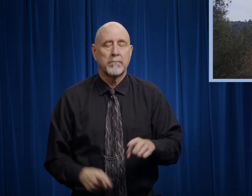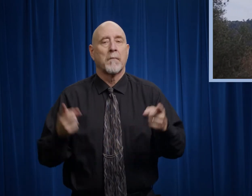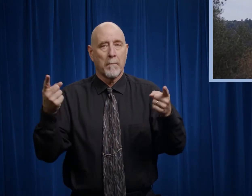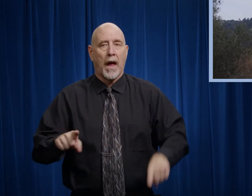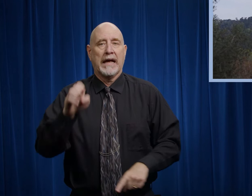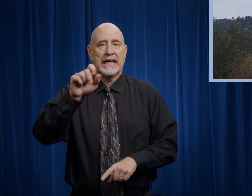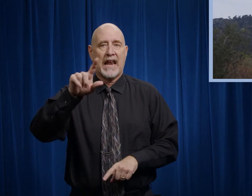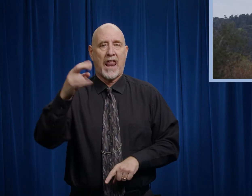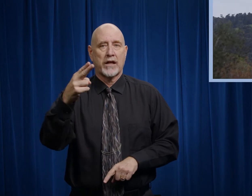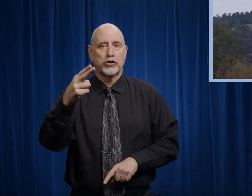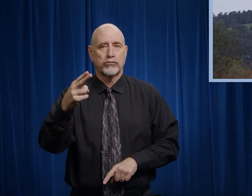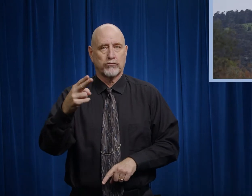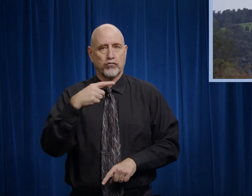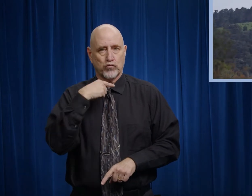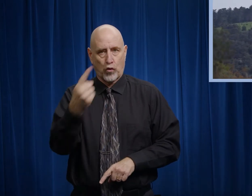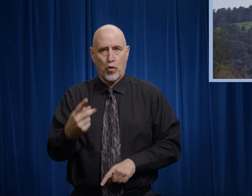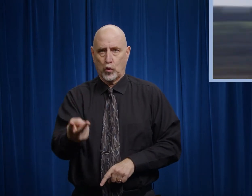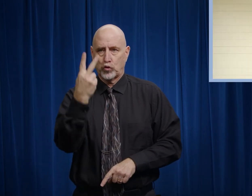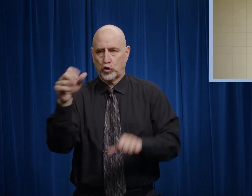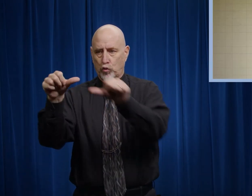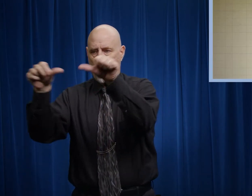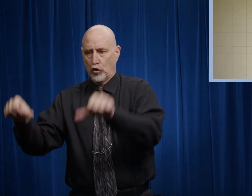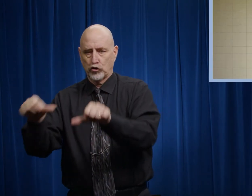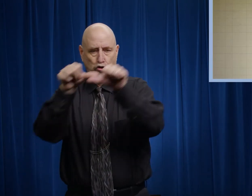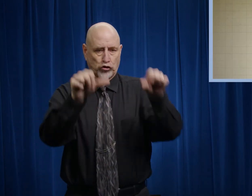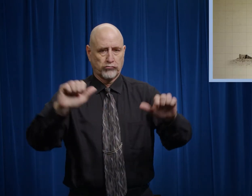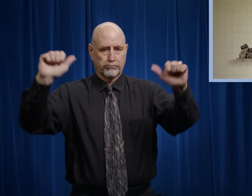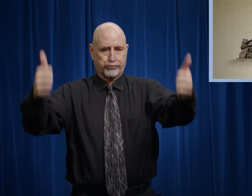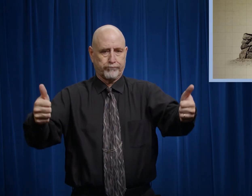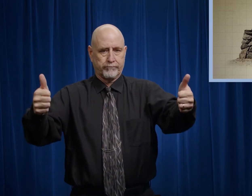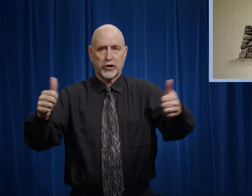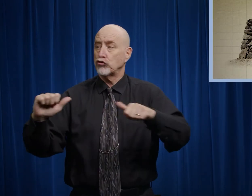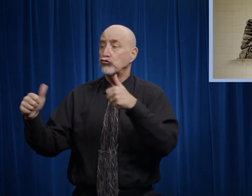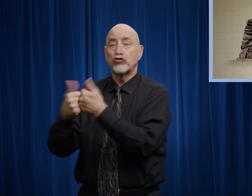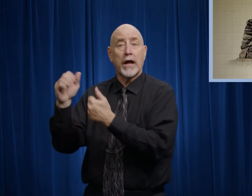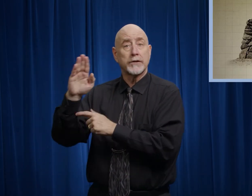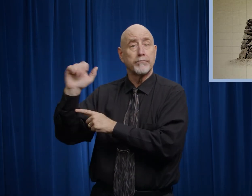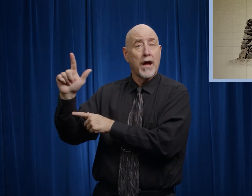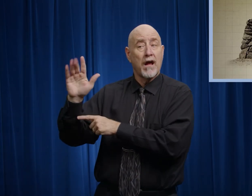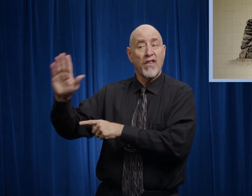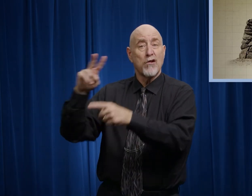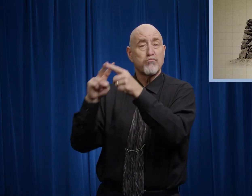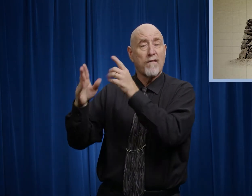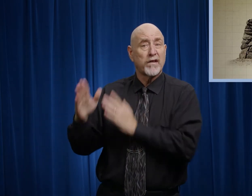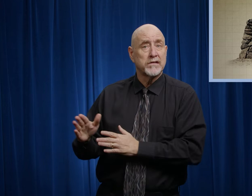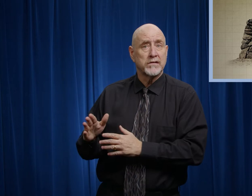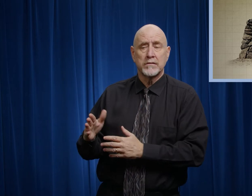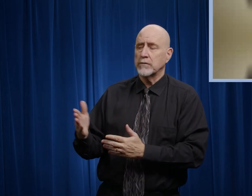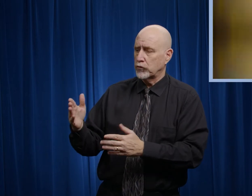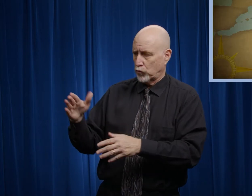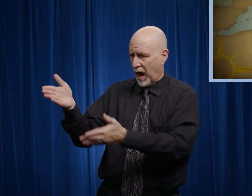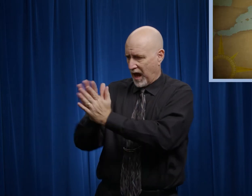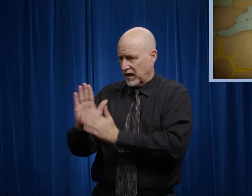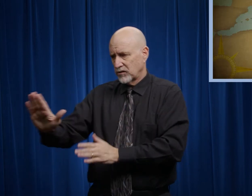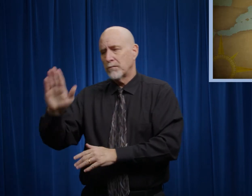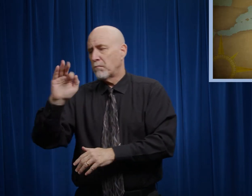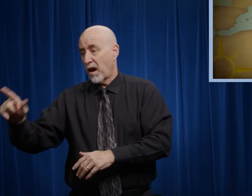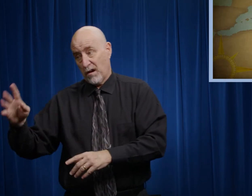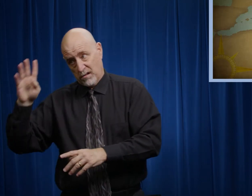then that Elijah gave instruction for 2 altars to be built with a challenge to the prophets of Baal to call upon their